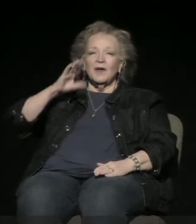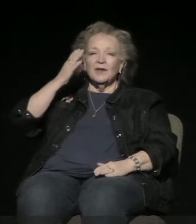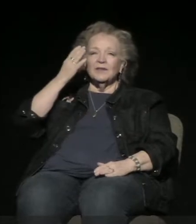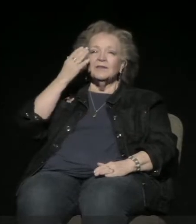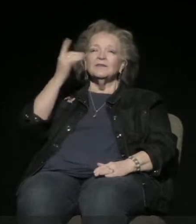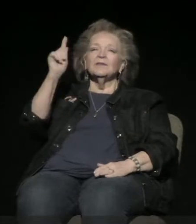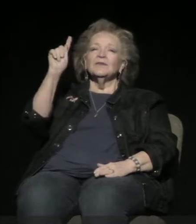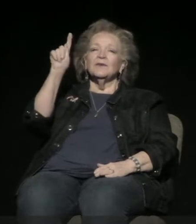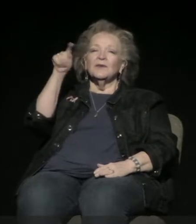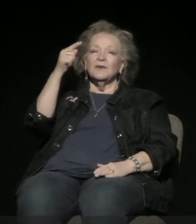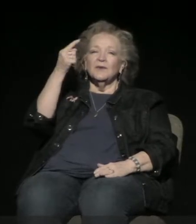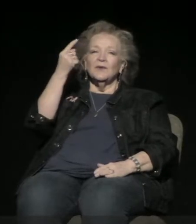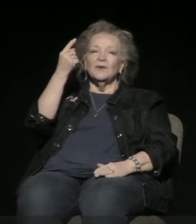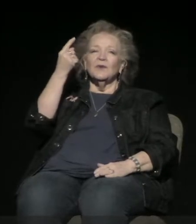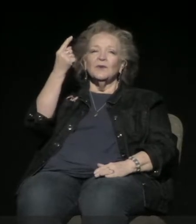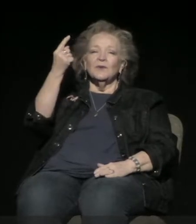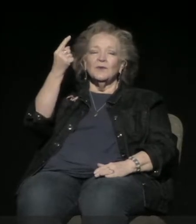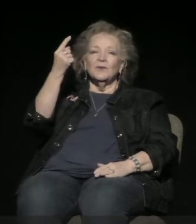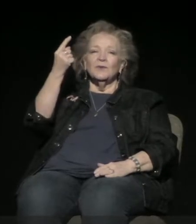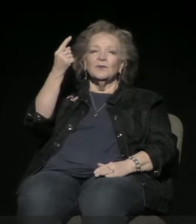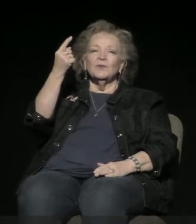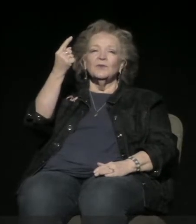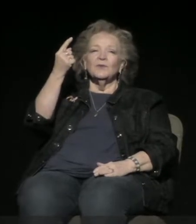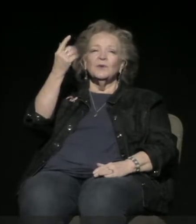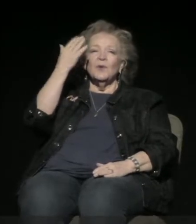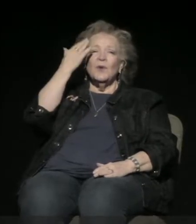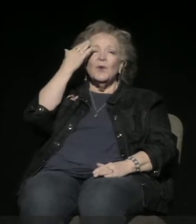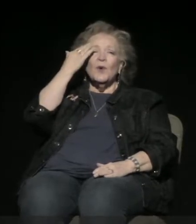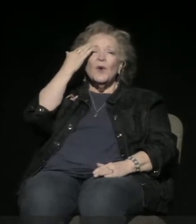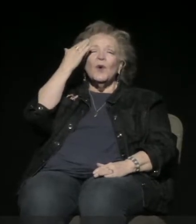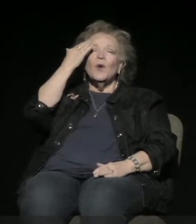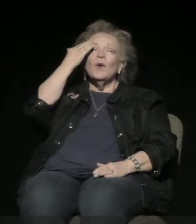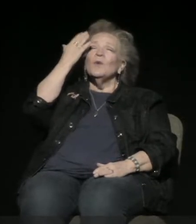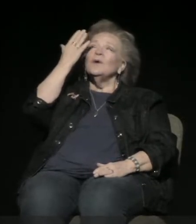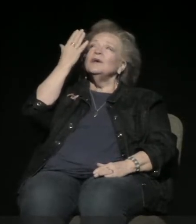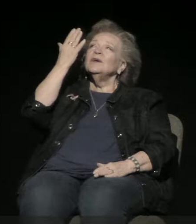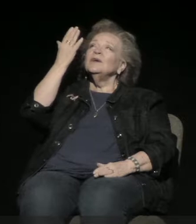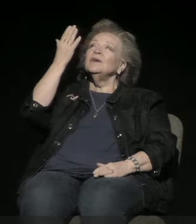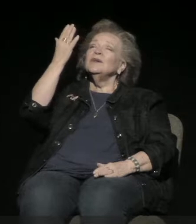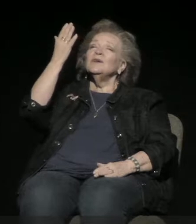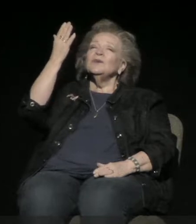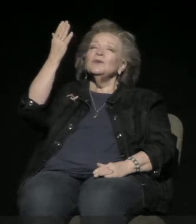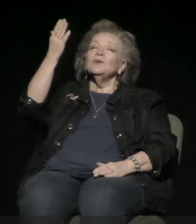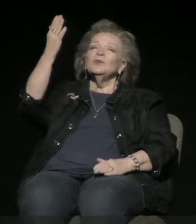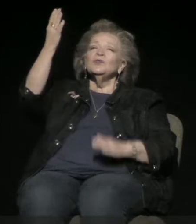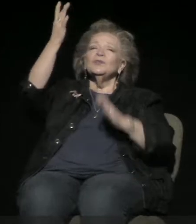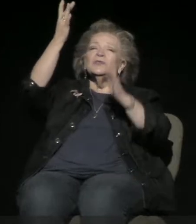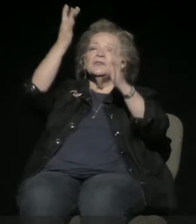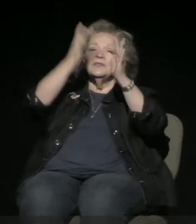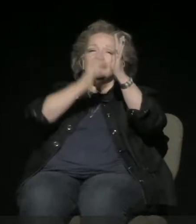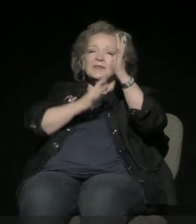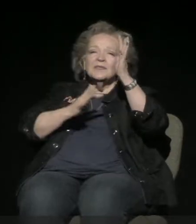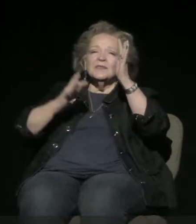Going Going Going With You Jesus